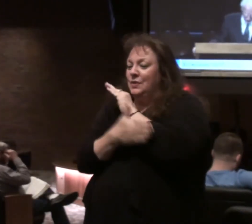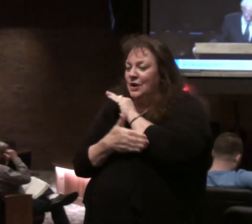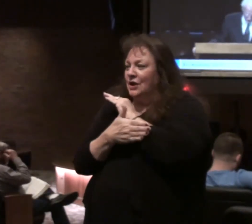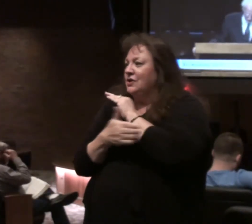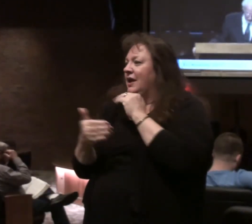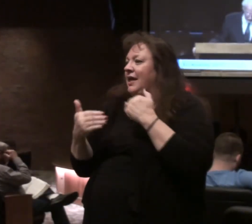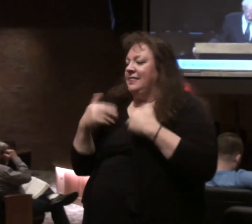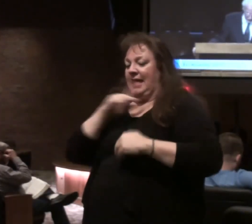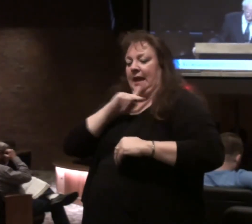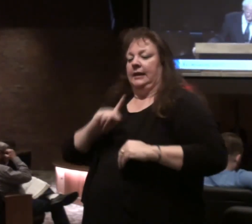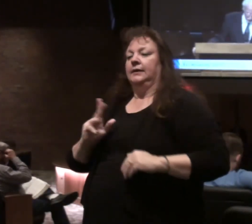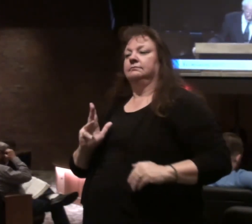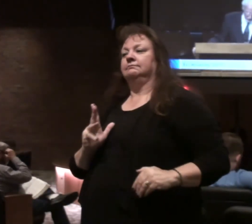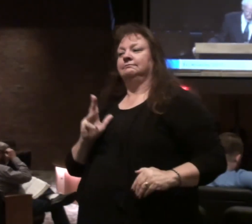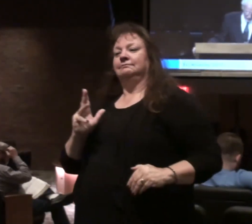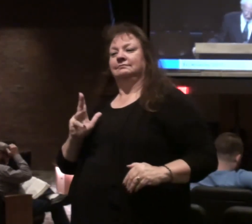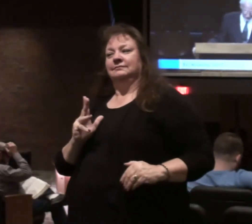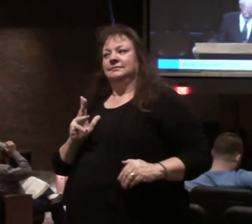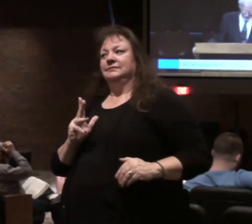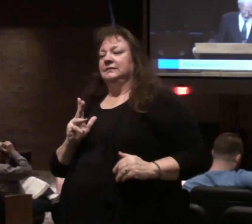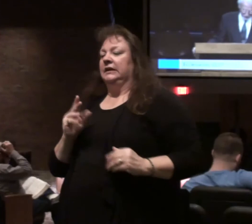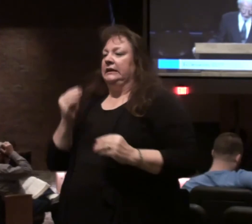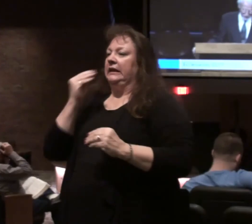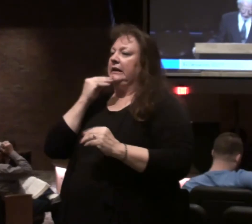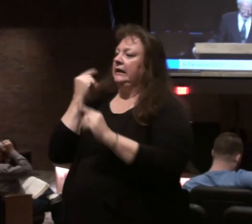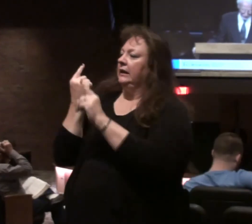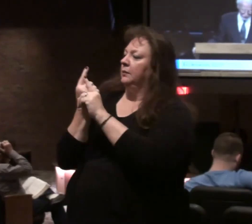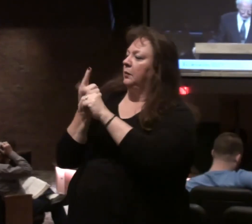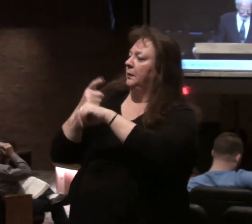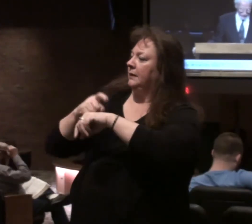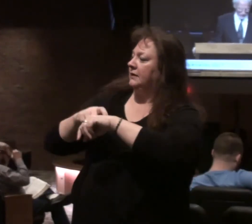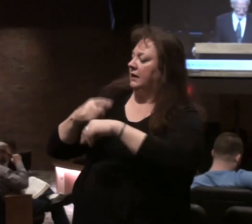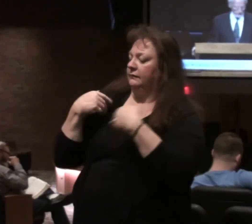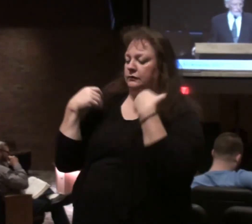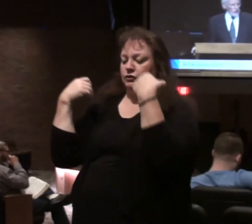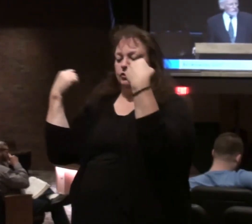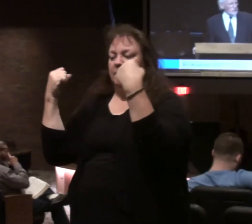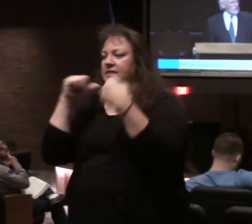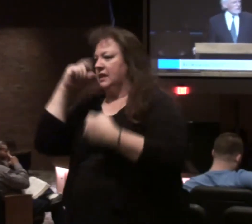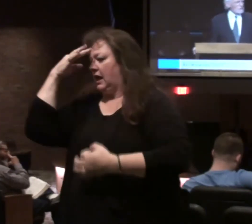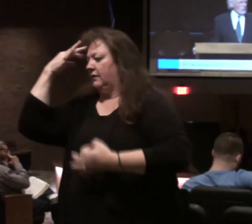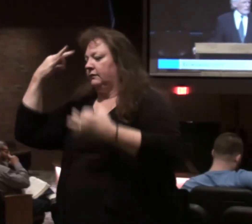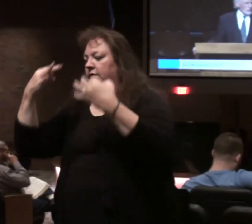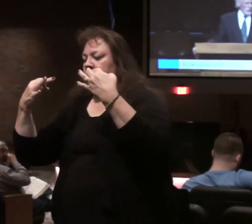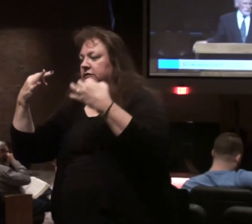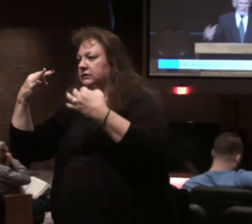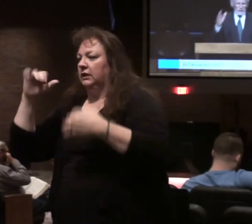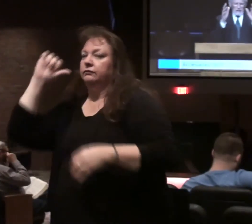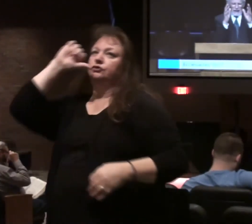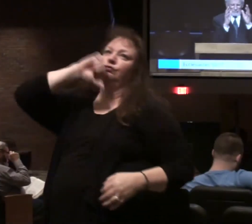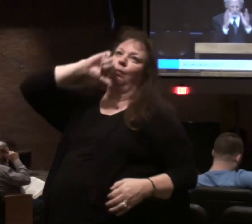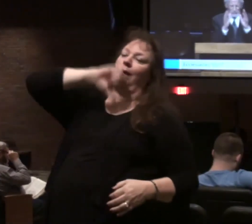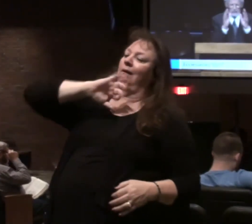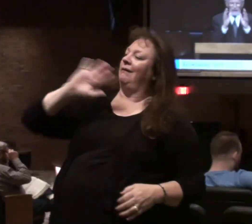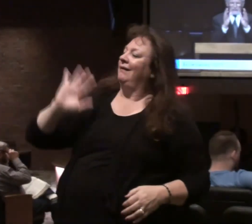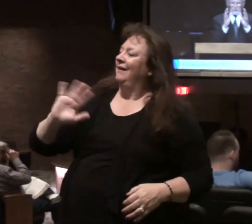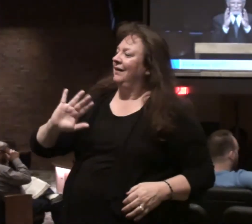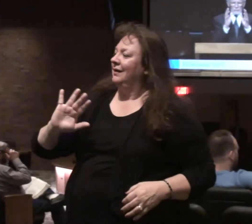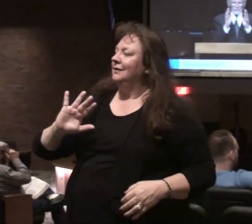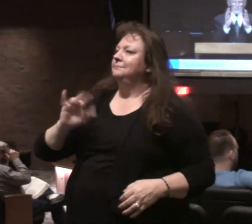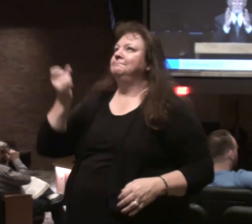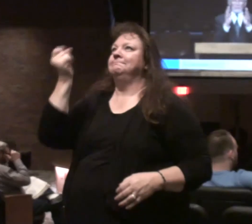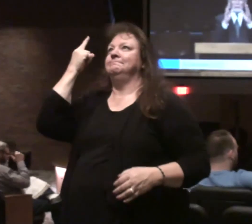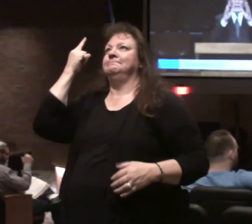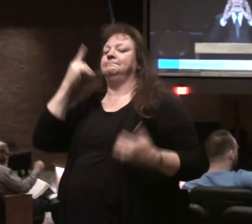is of nobility, whose princes eat at the appropriate time for strength and not for drunkenness. They appreciate